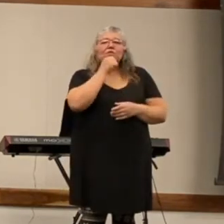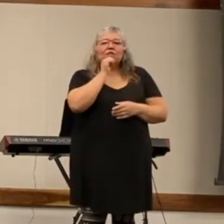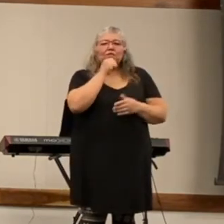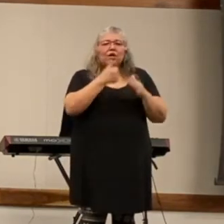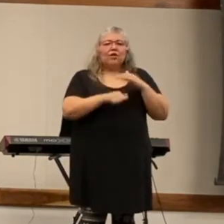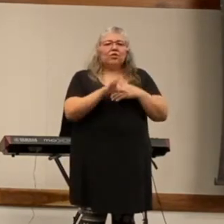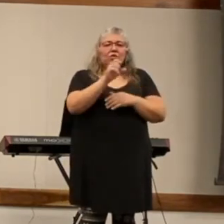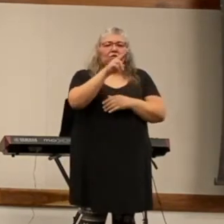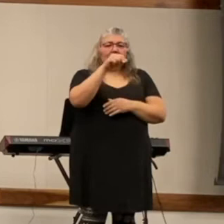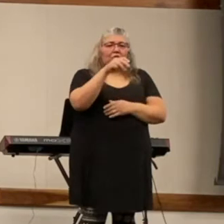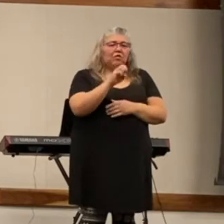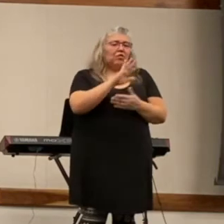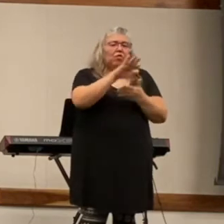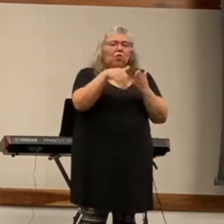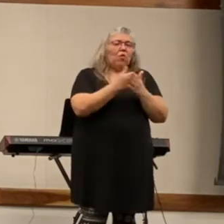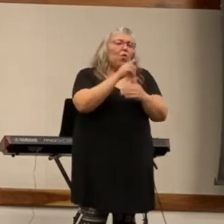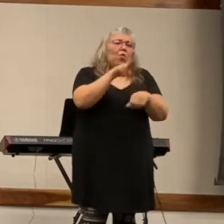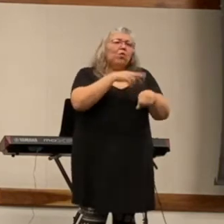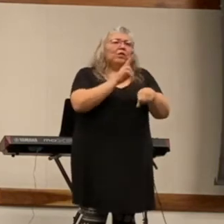curse,